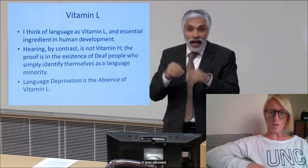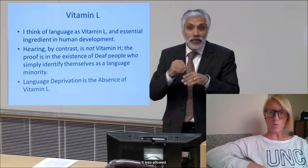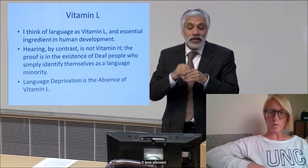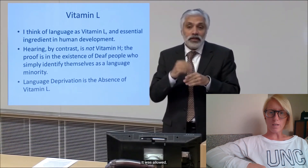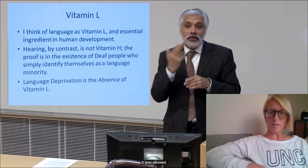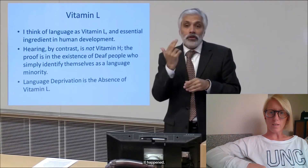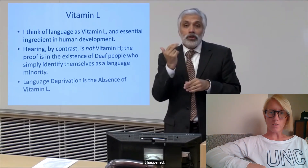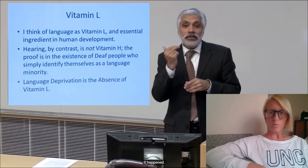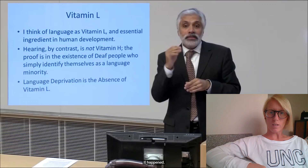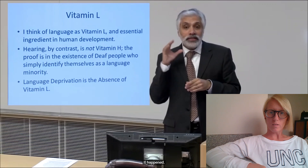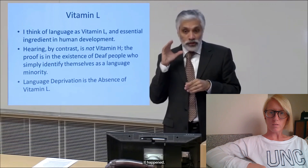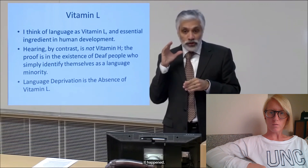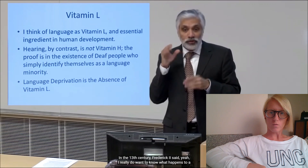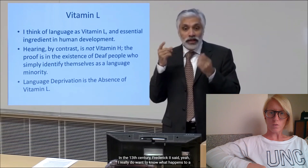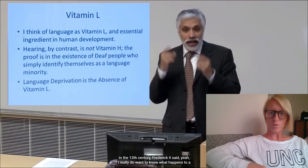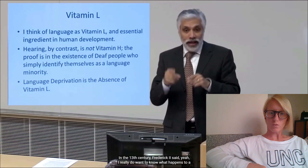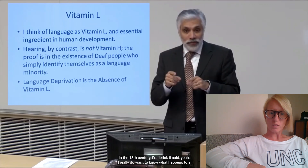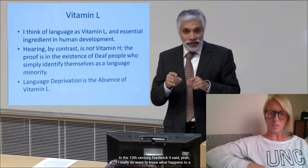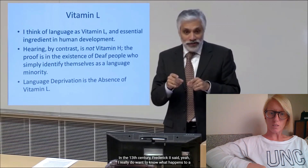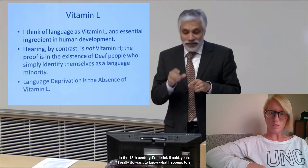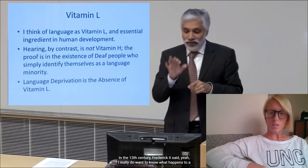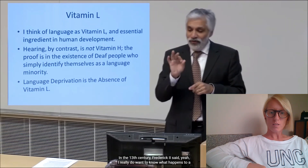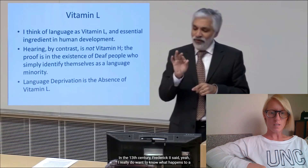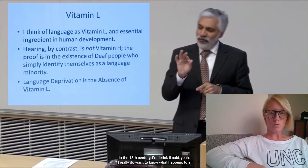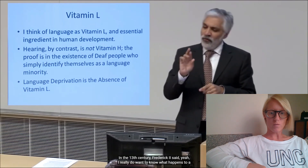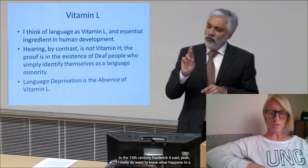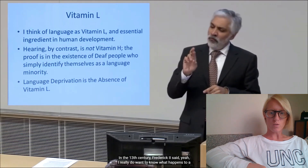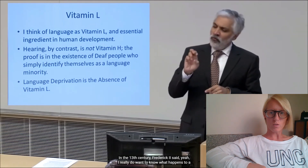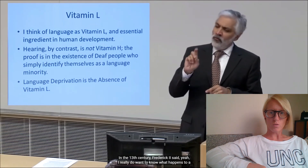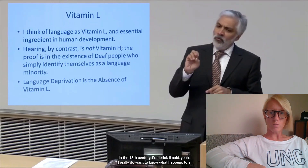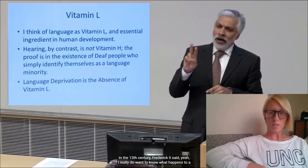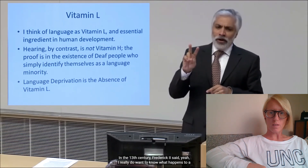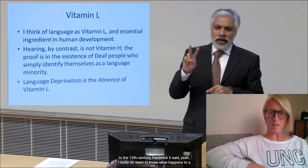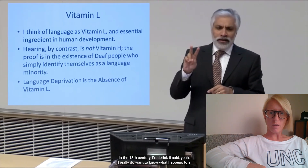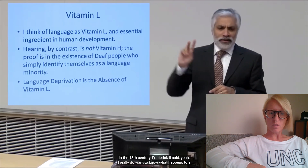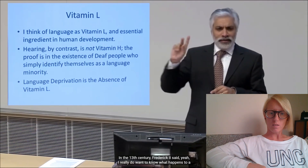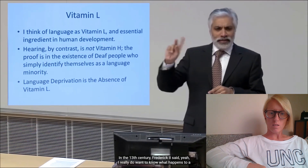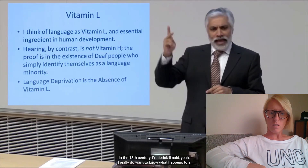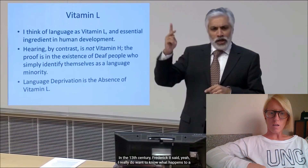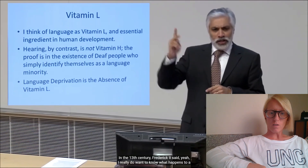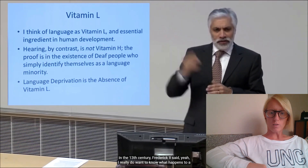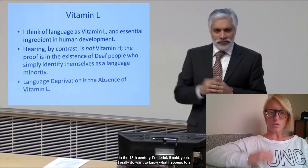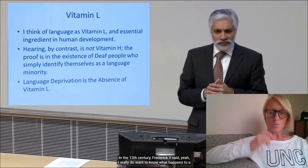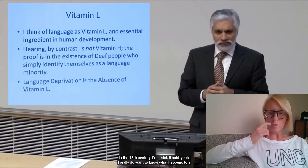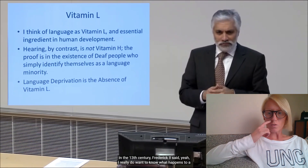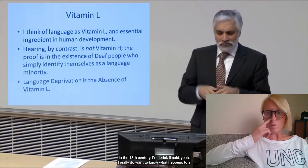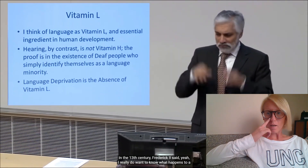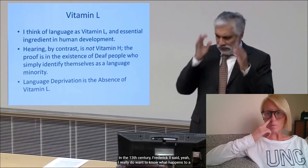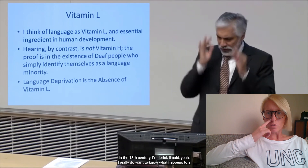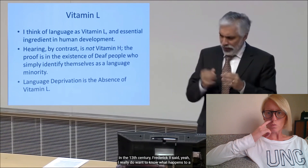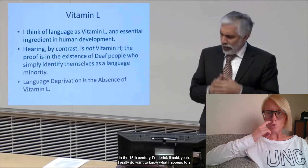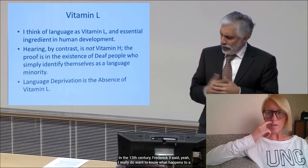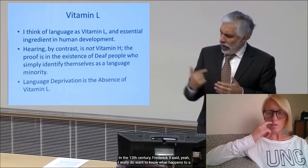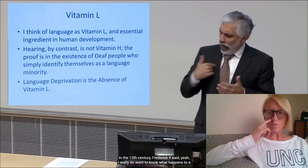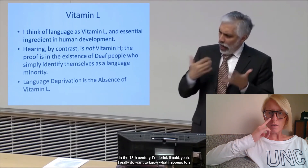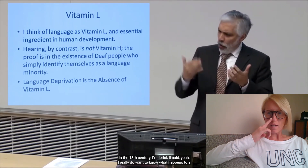It was allowed, it happened. And in the 13th century, Frederick II said that. Frederick II